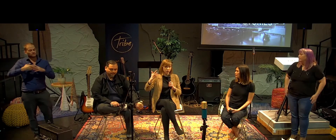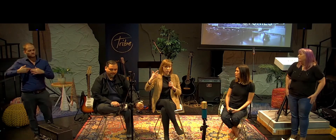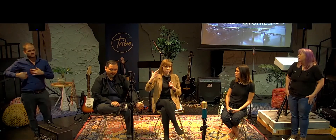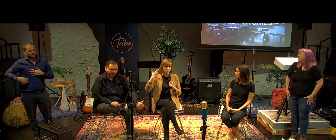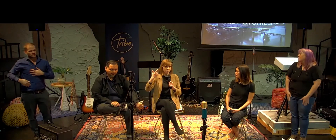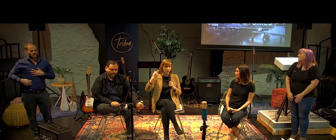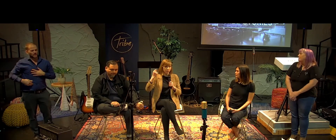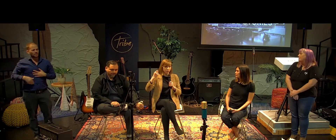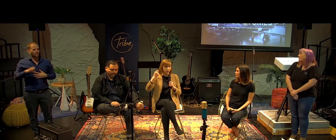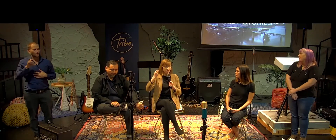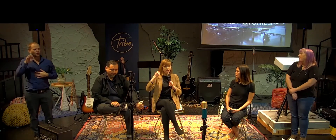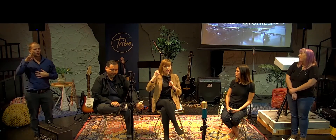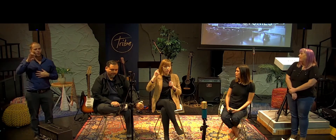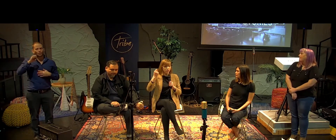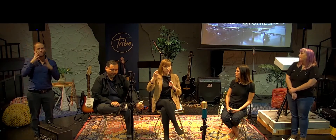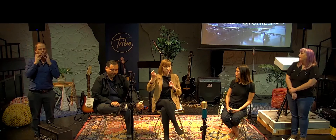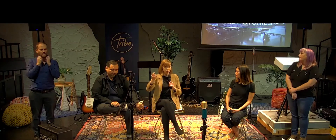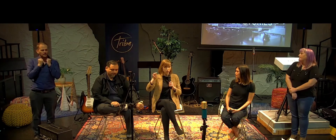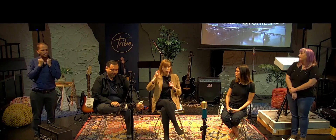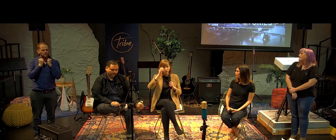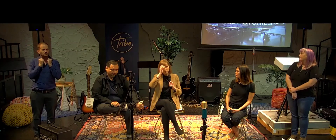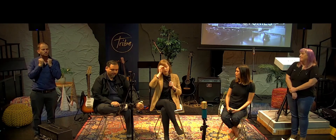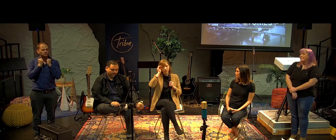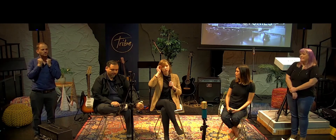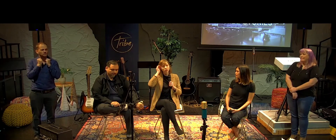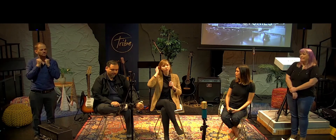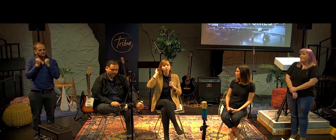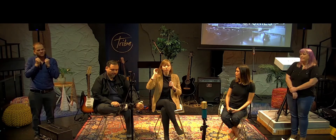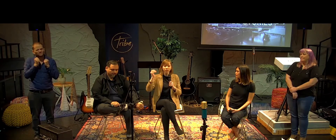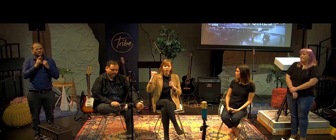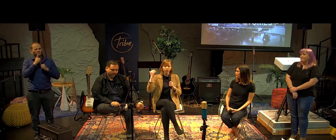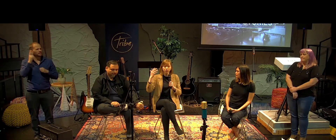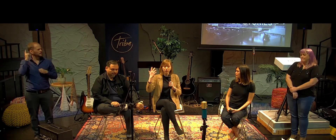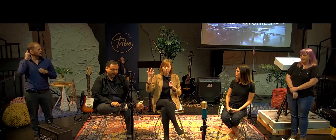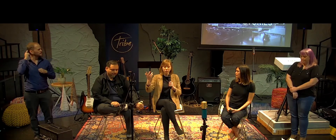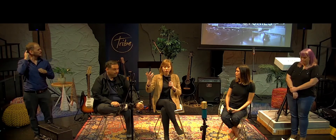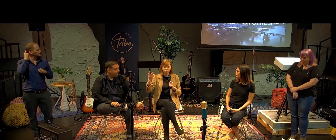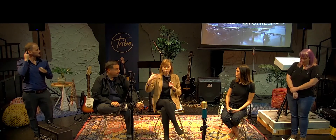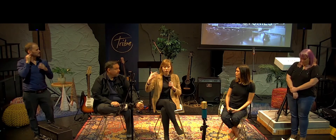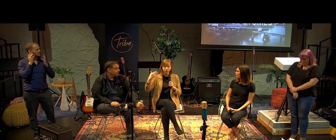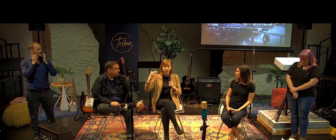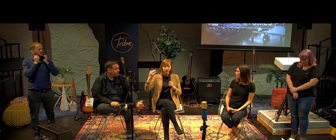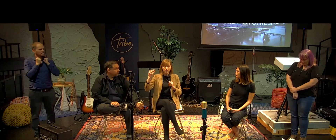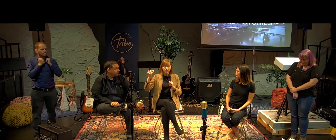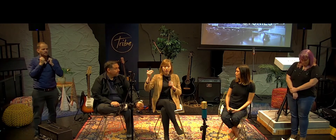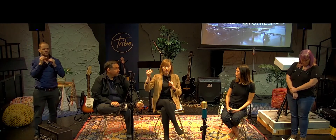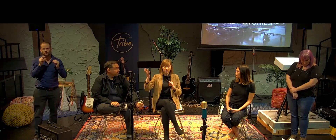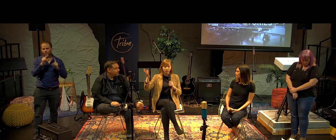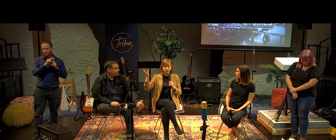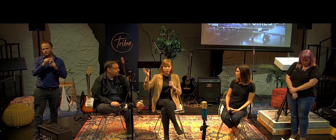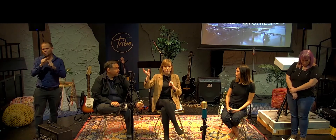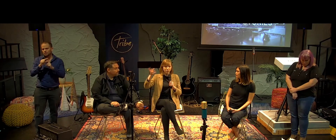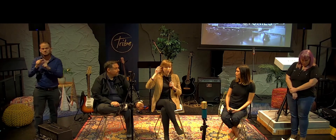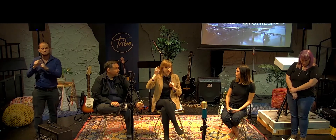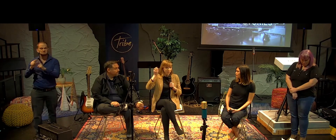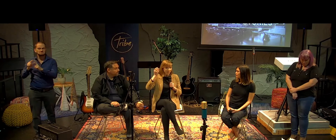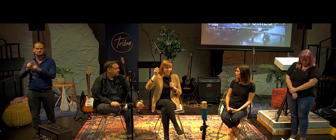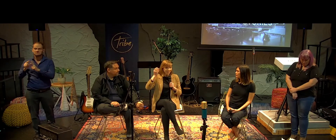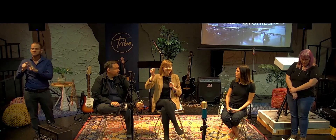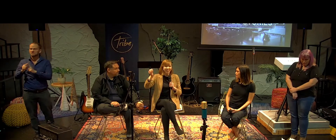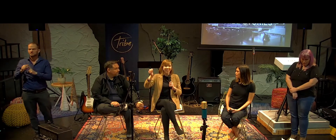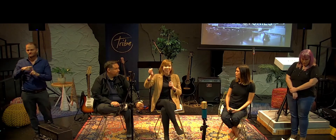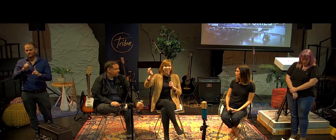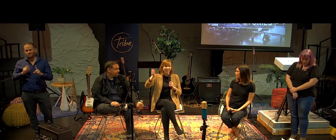those are conscious, but many of those are actually subconscious values that you don't have words to, that are from your sponge